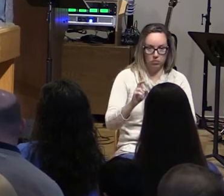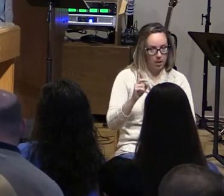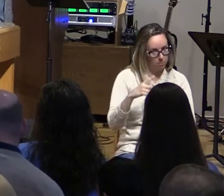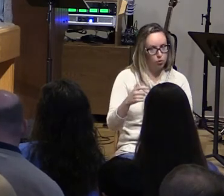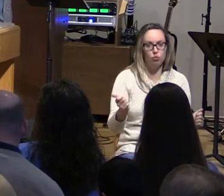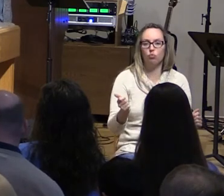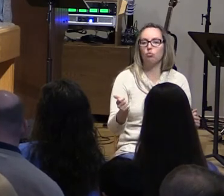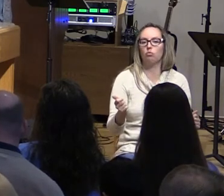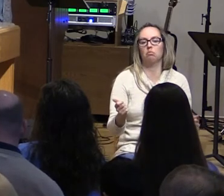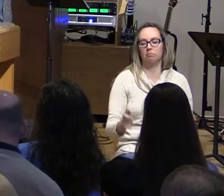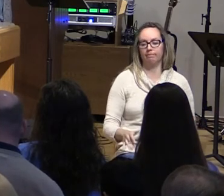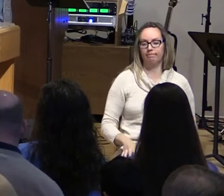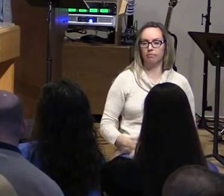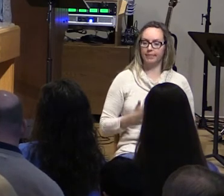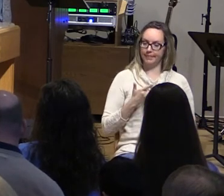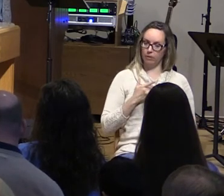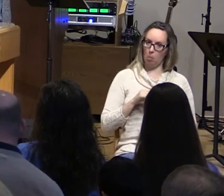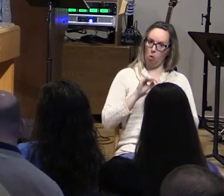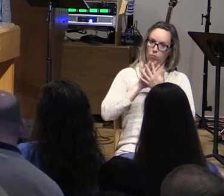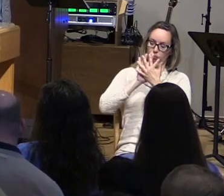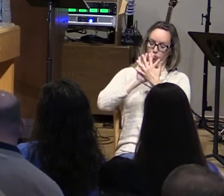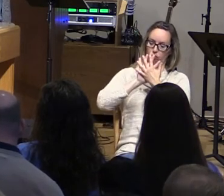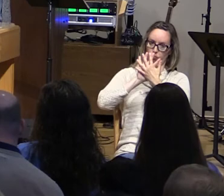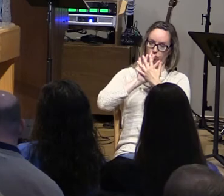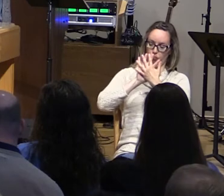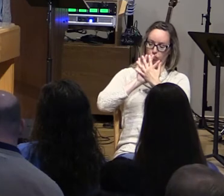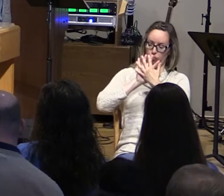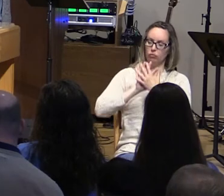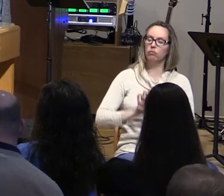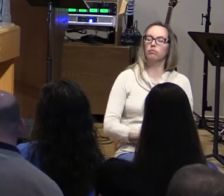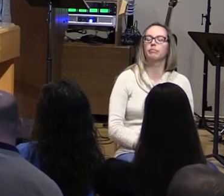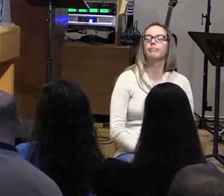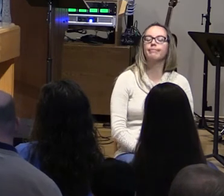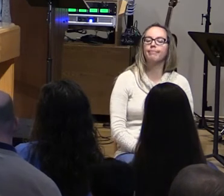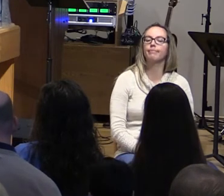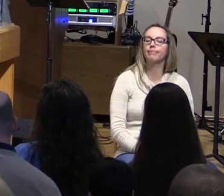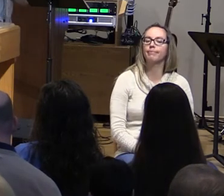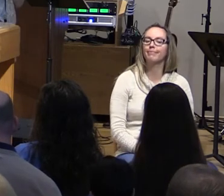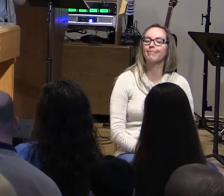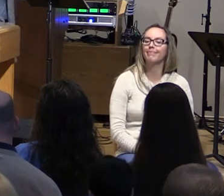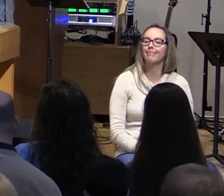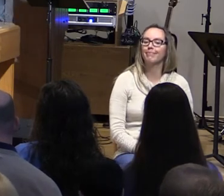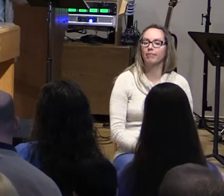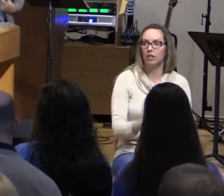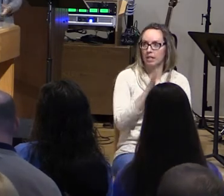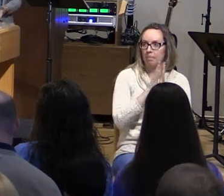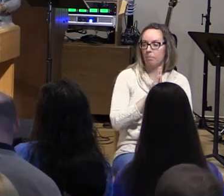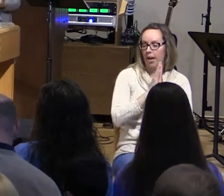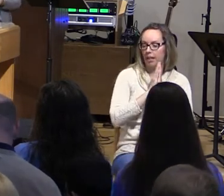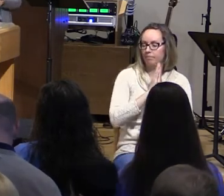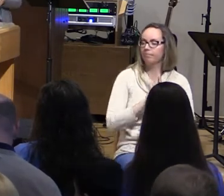need to feel more closely within God's presence. Let us pray.